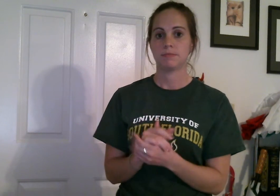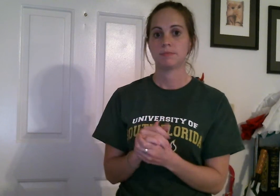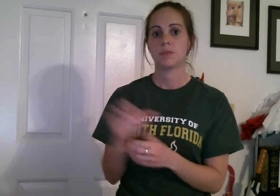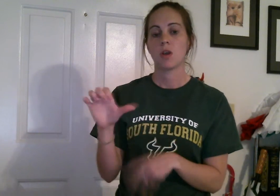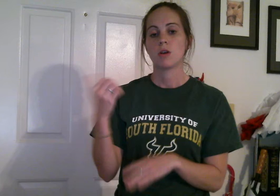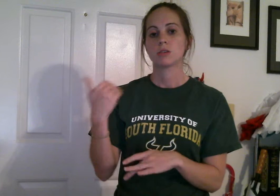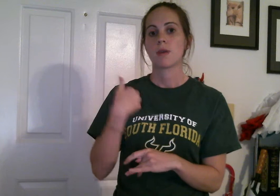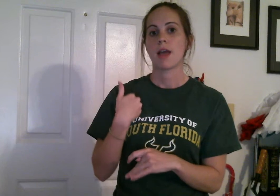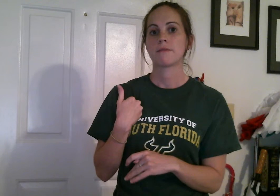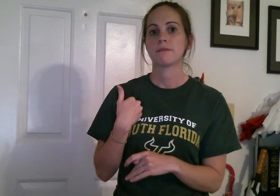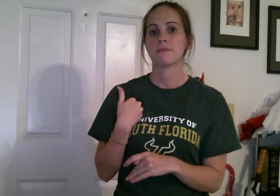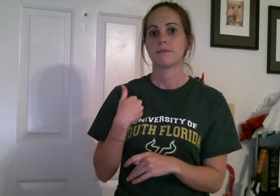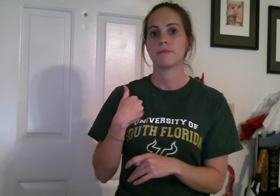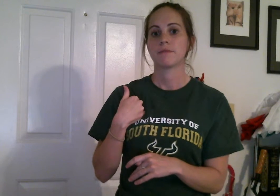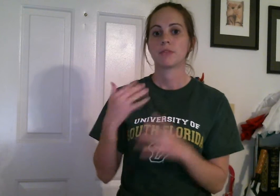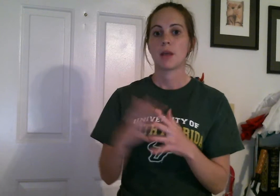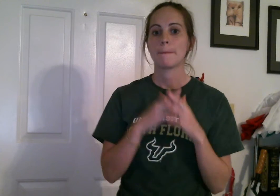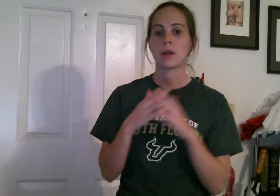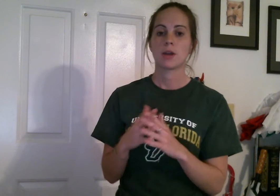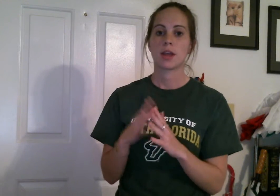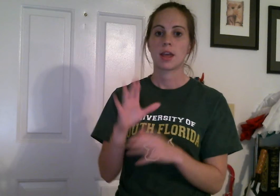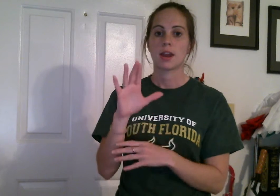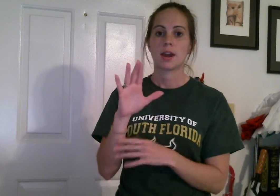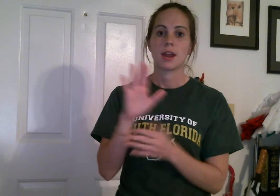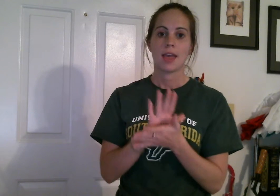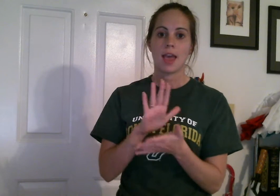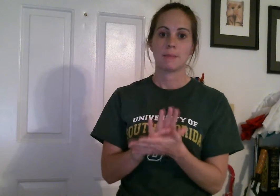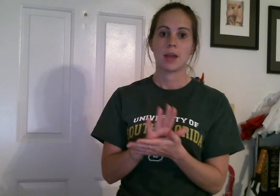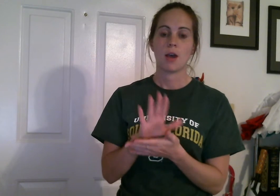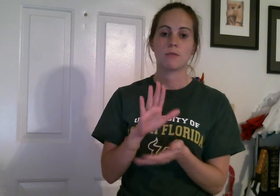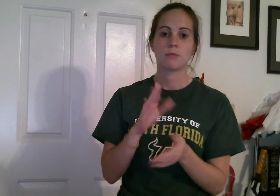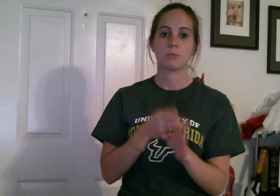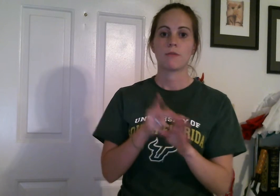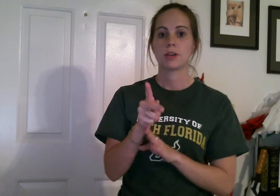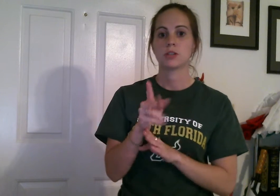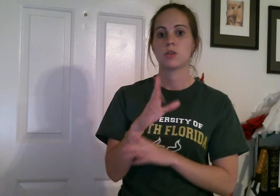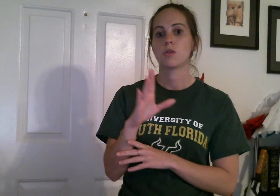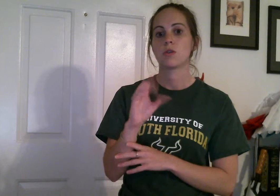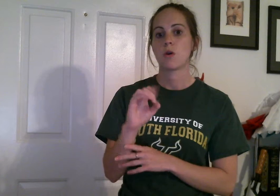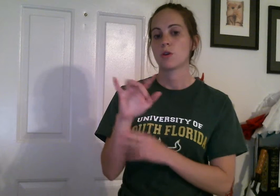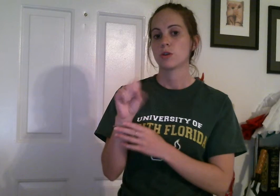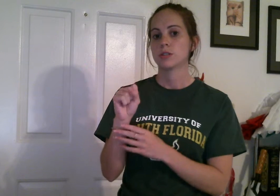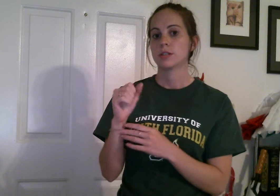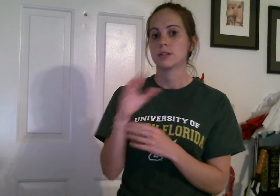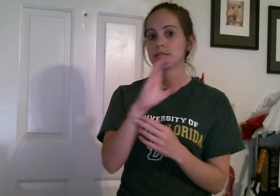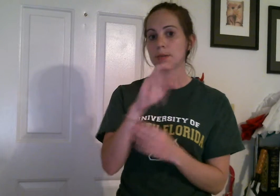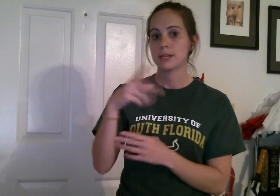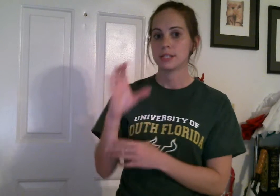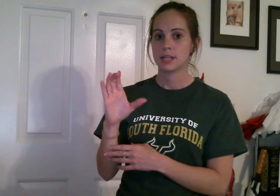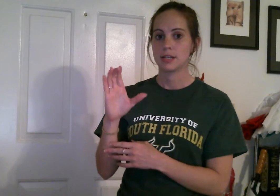we have the American Academy of Professional Coders, and they offer the CPC, the CPCH,